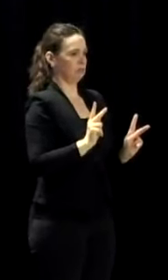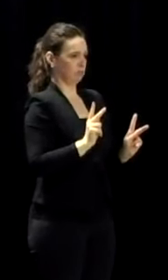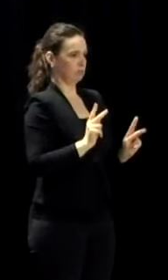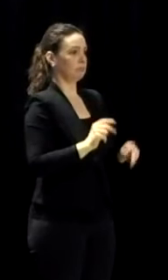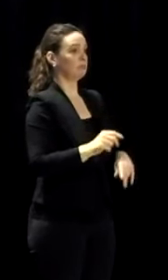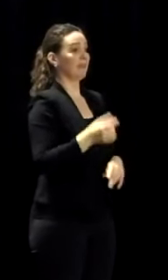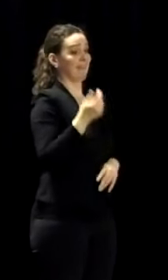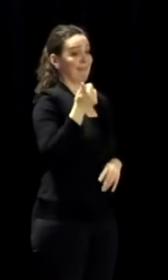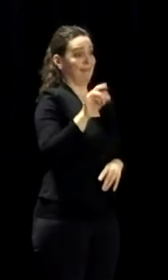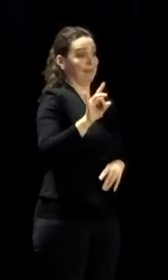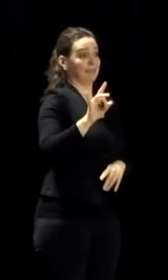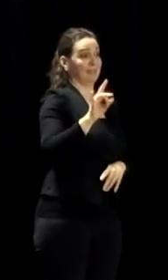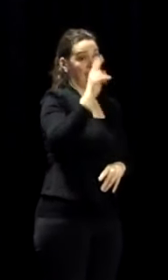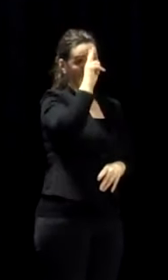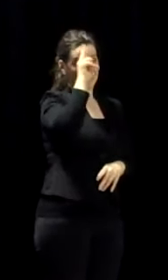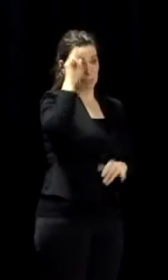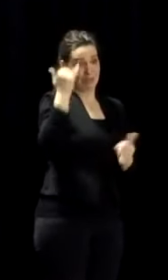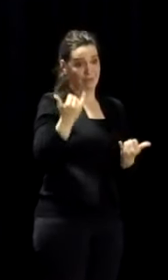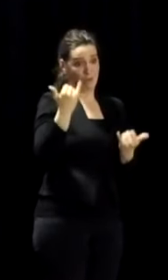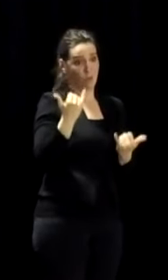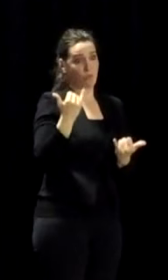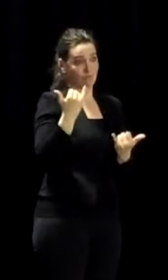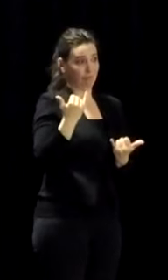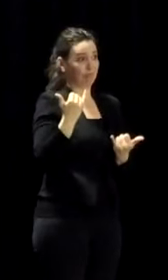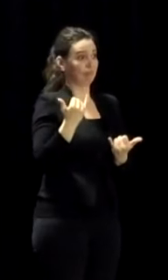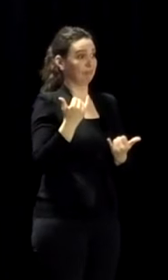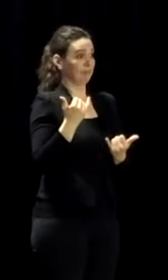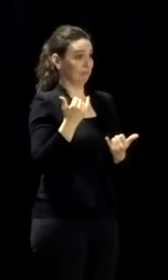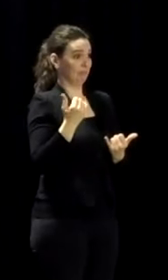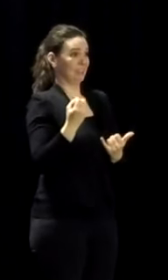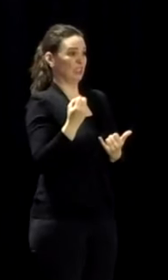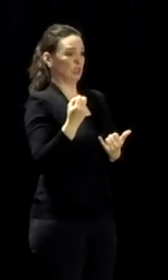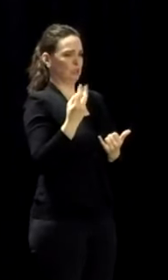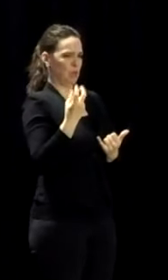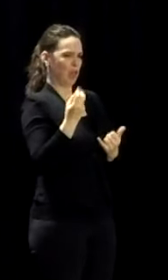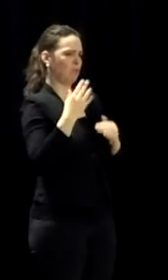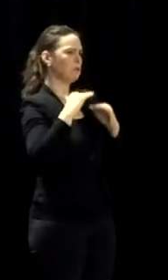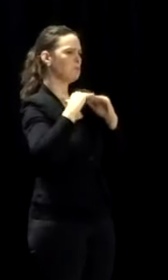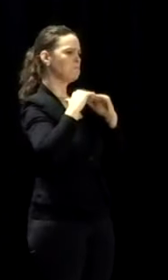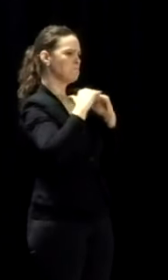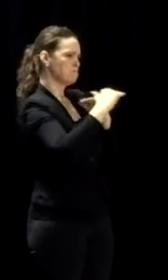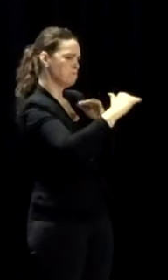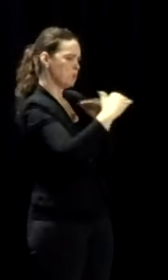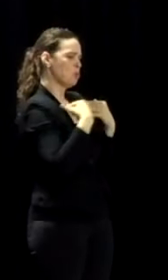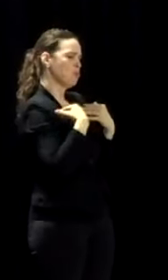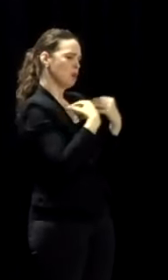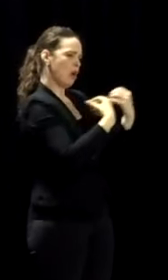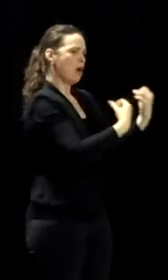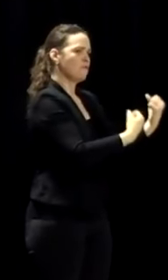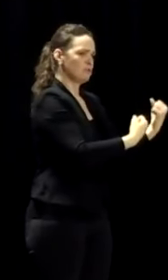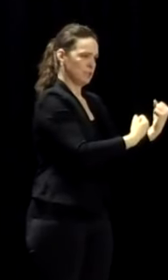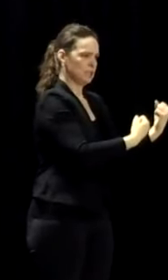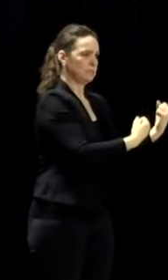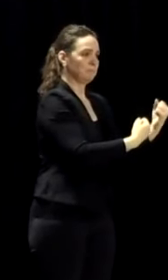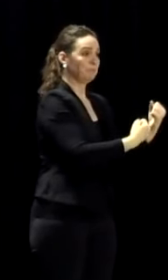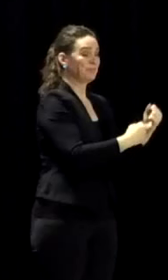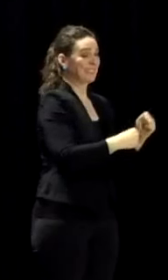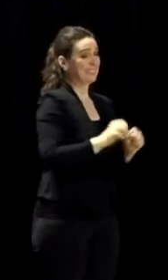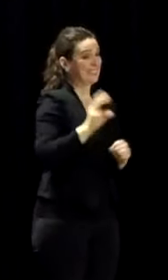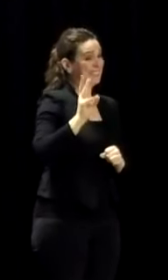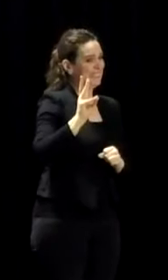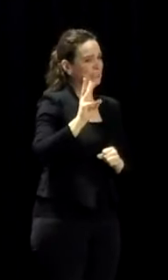the hospital. 12 of these individuals are in good shape, good condition. 6 individuals are in critical